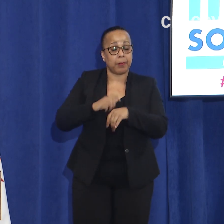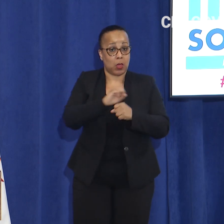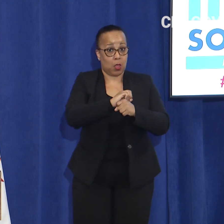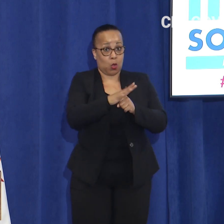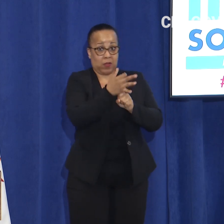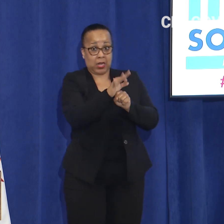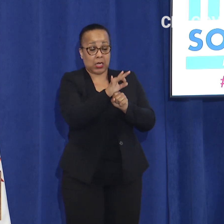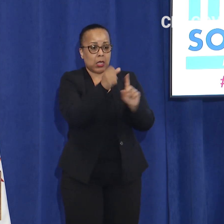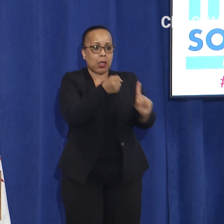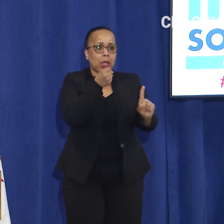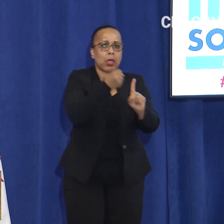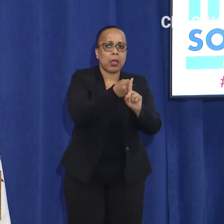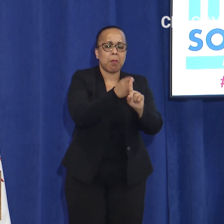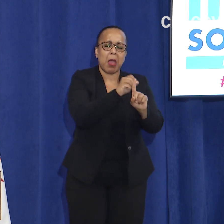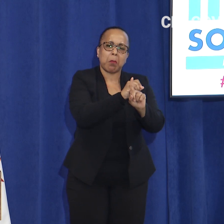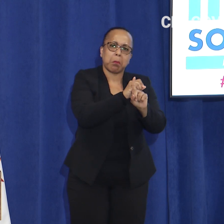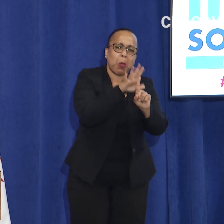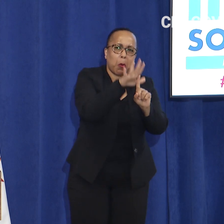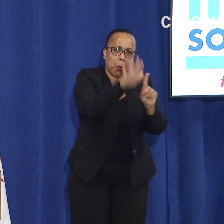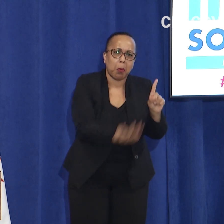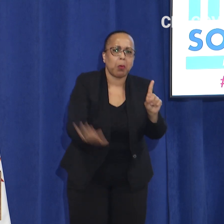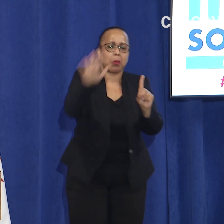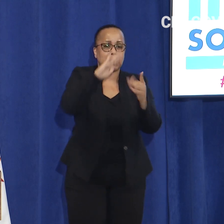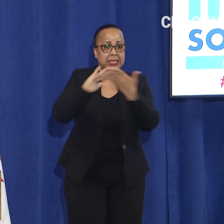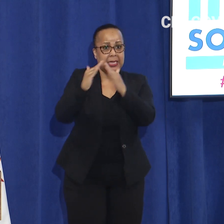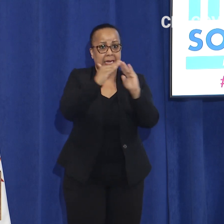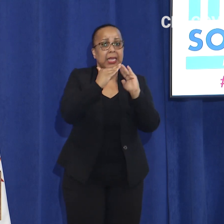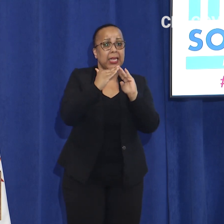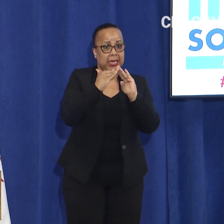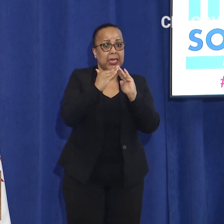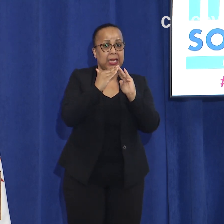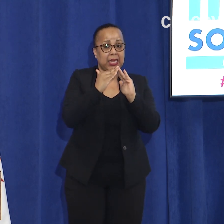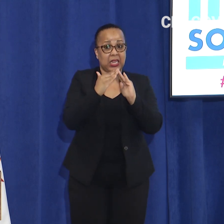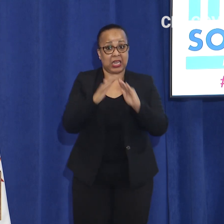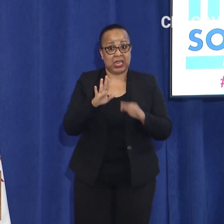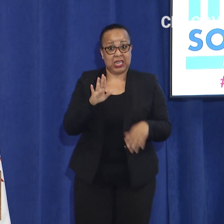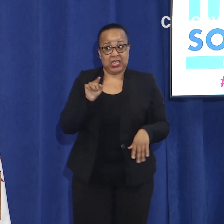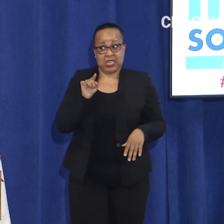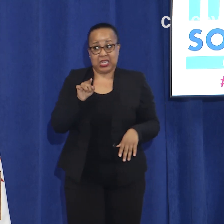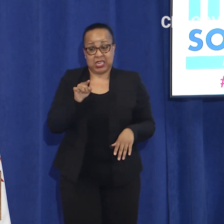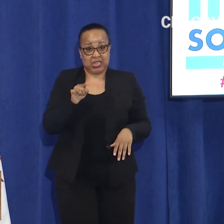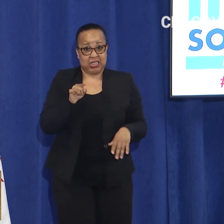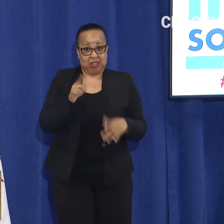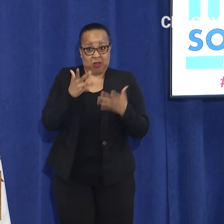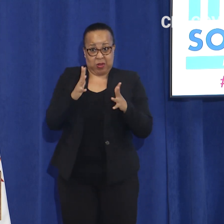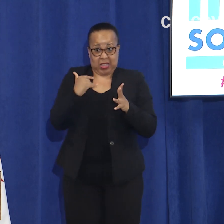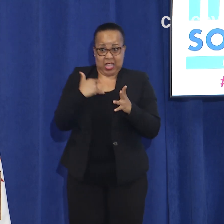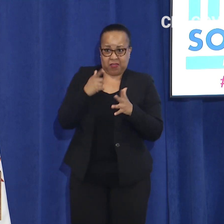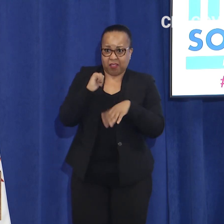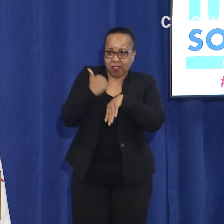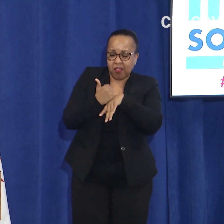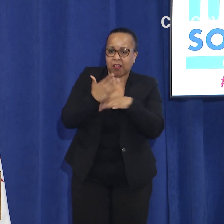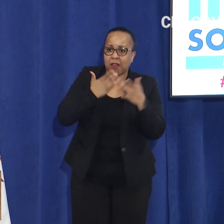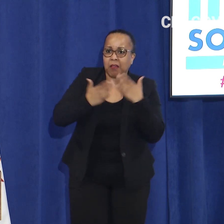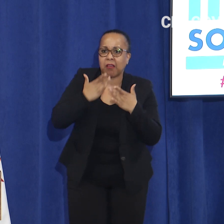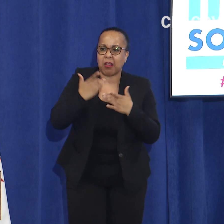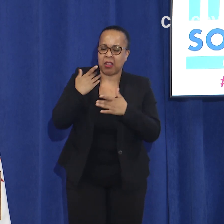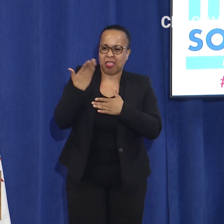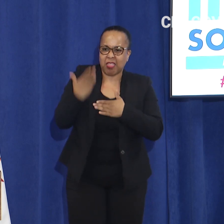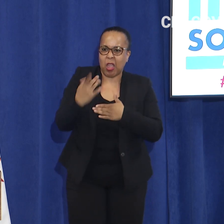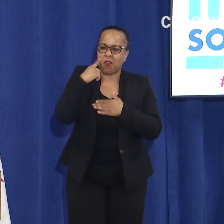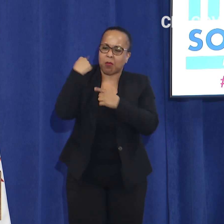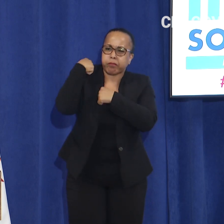COVID-19 has impacted our entire city, and it exacerbated deep fissures that were already there and have been there